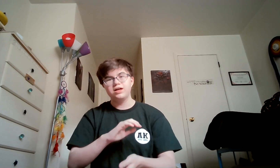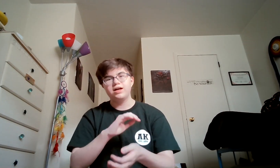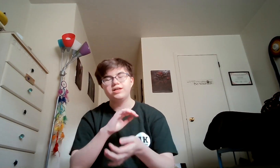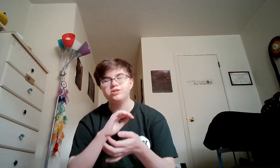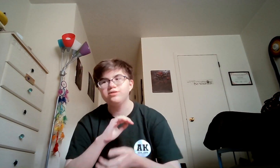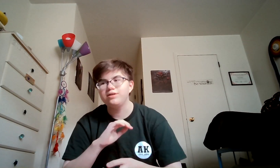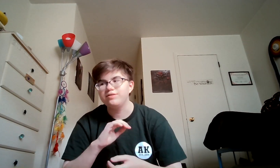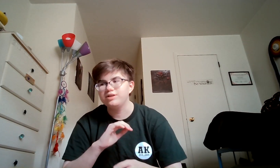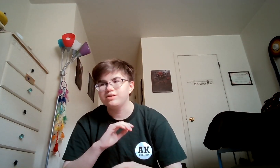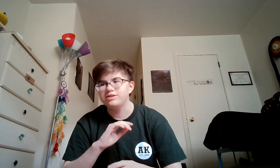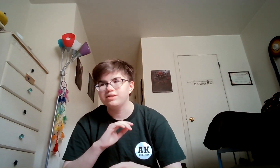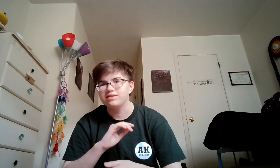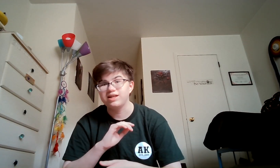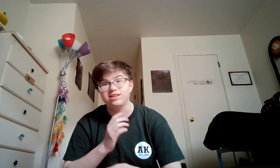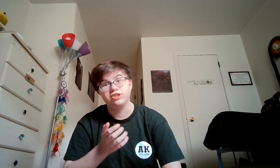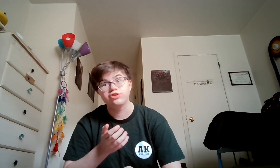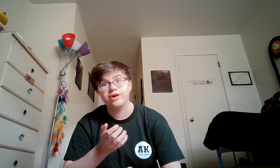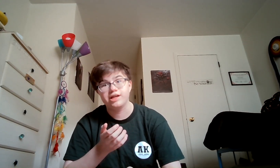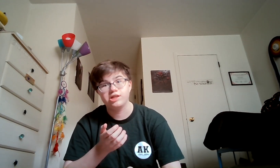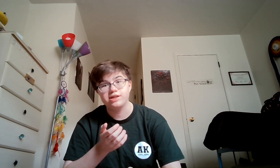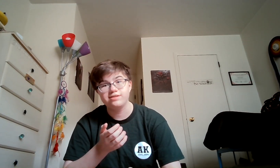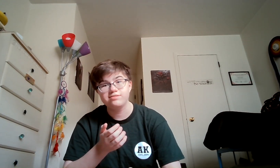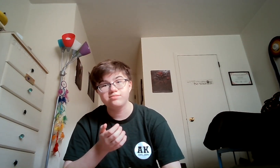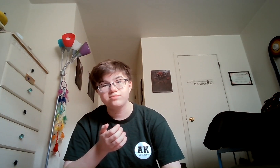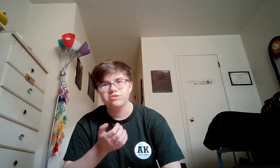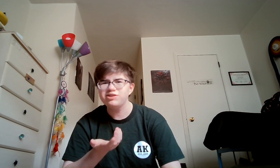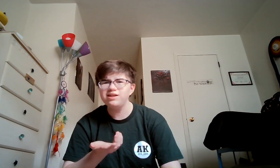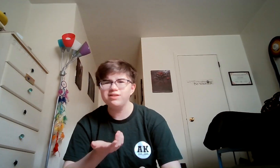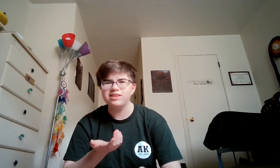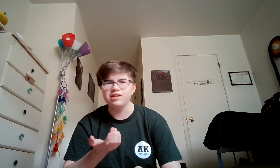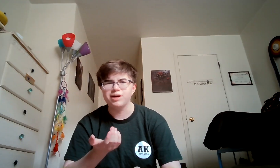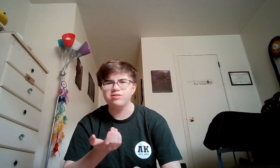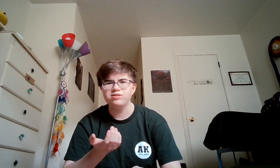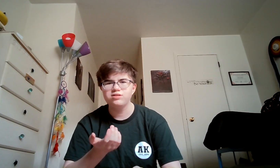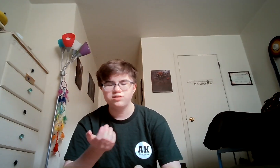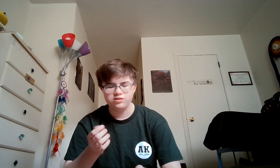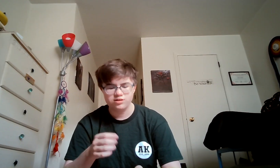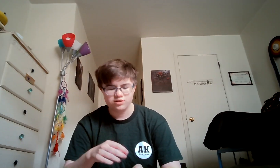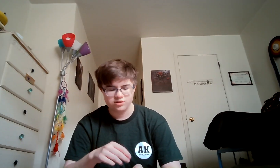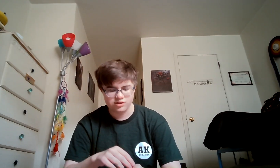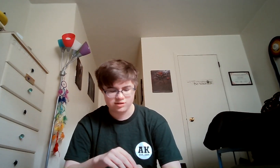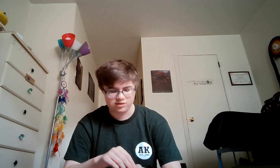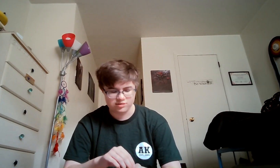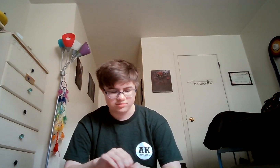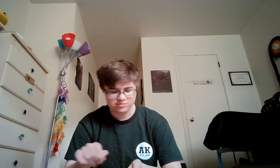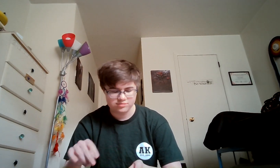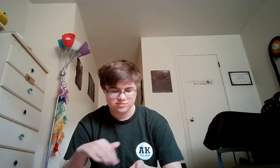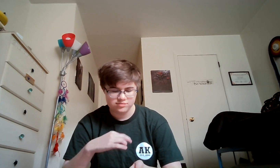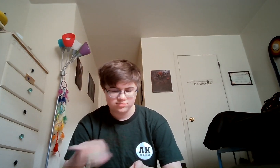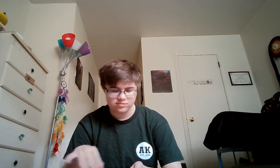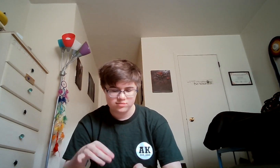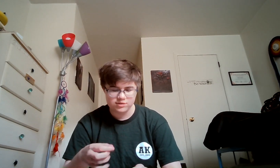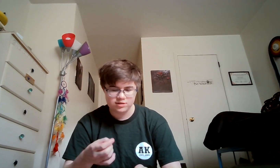I showed my mom and she said it's kind of like you're grating cheese, which I didn't even think about, because